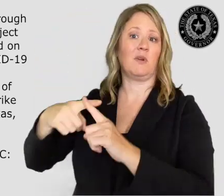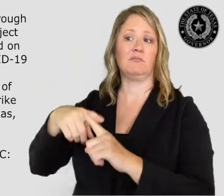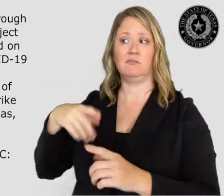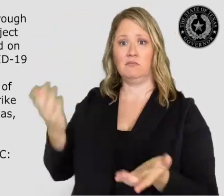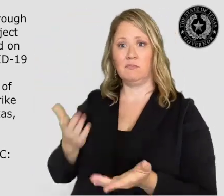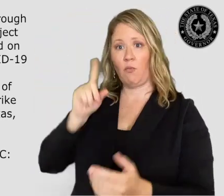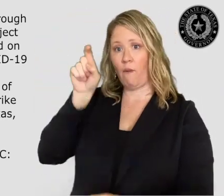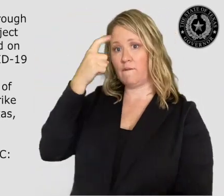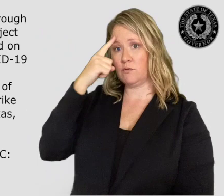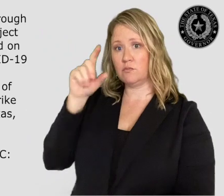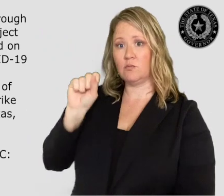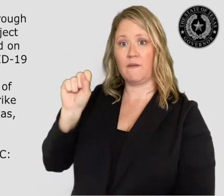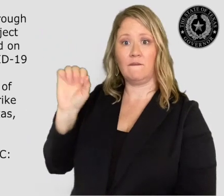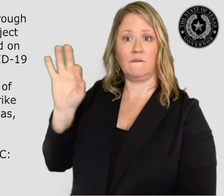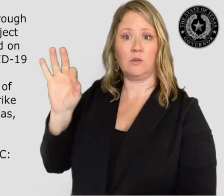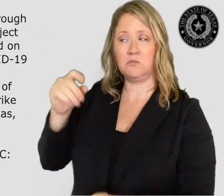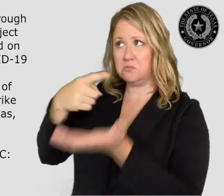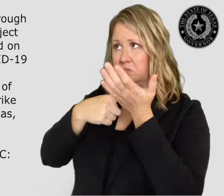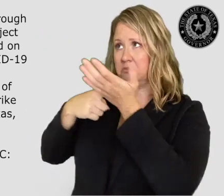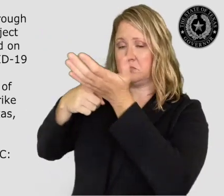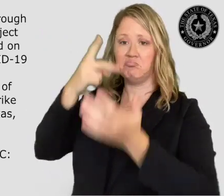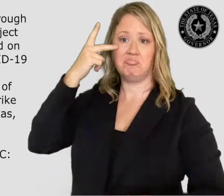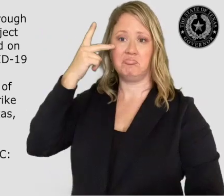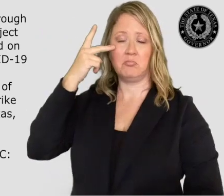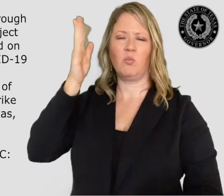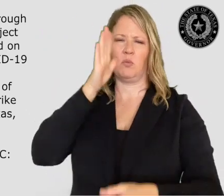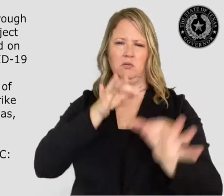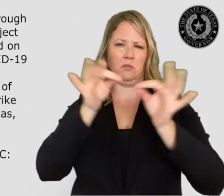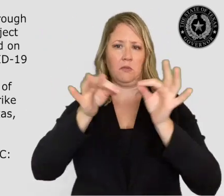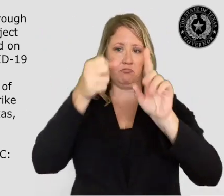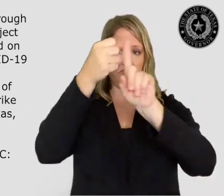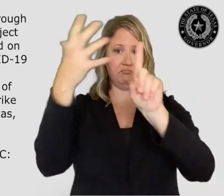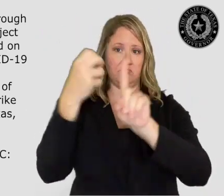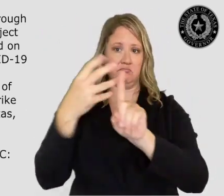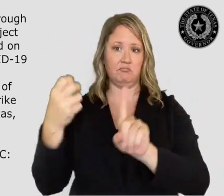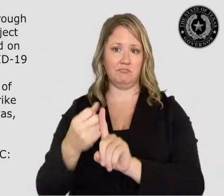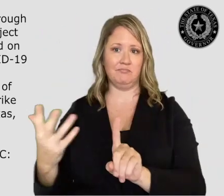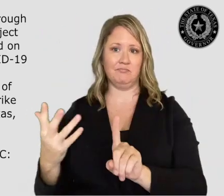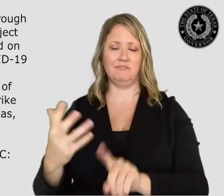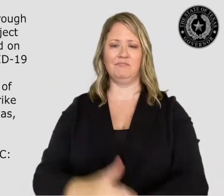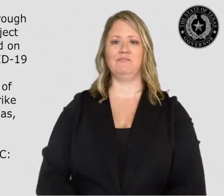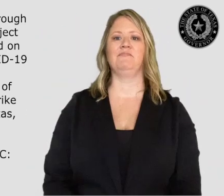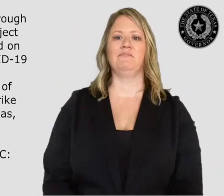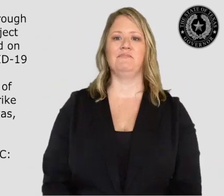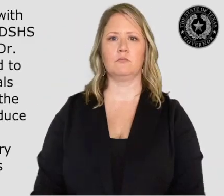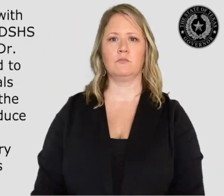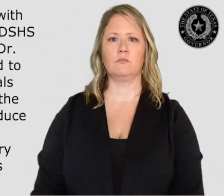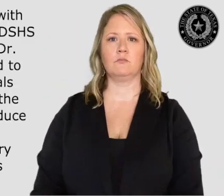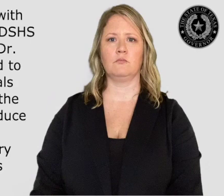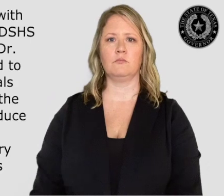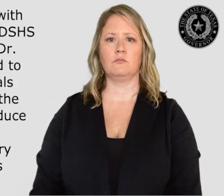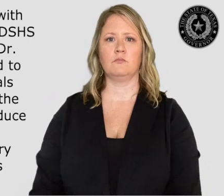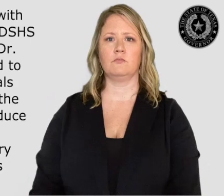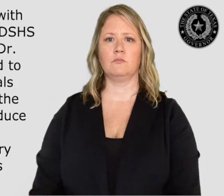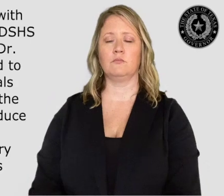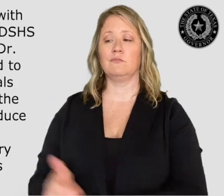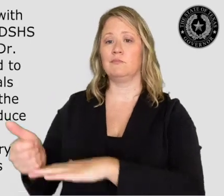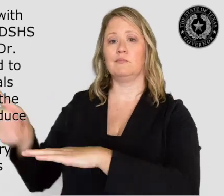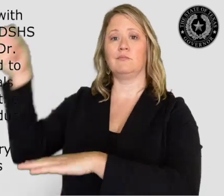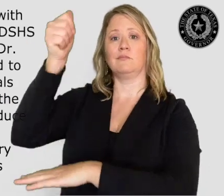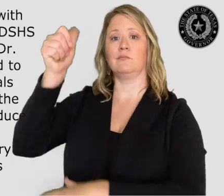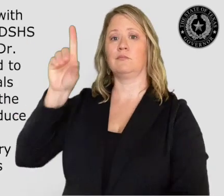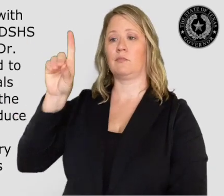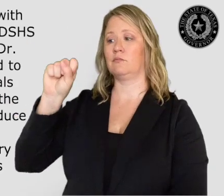Governor's Strike Force to Open Texas, the White House Coronavirus Task Force, and the CDC. In accordance with guidance